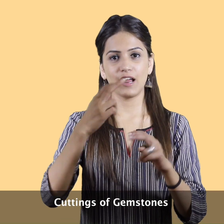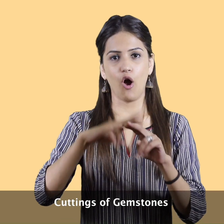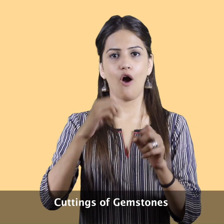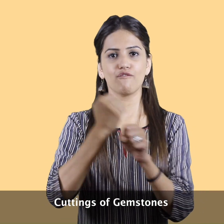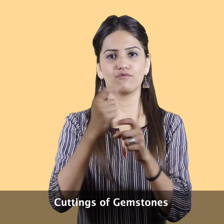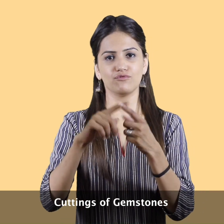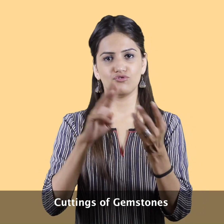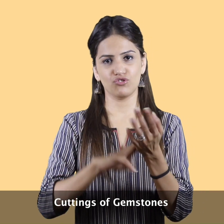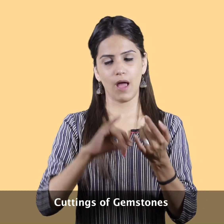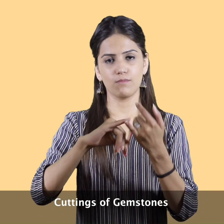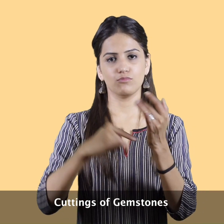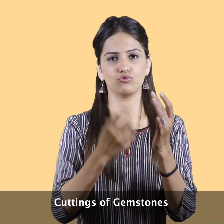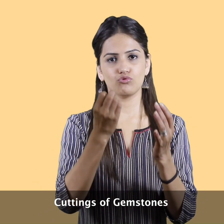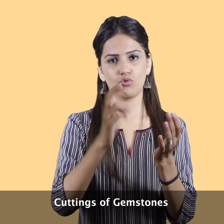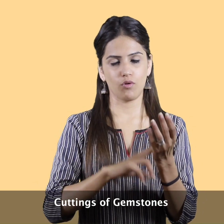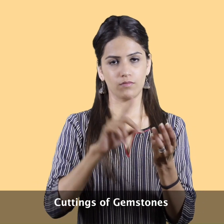Cutting of gemstones.